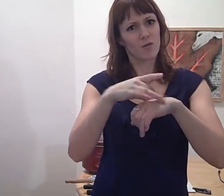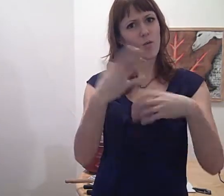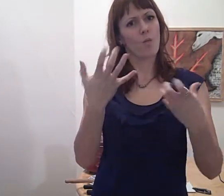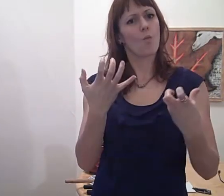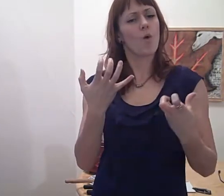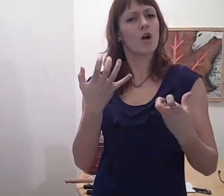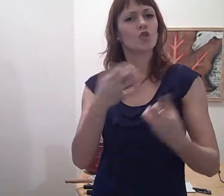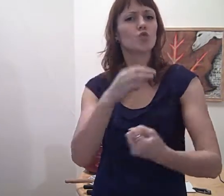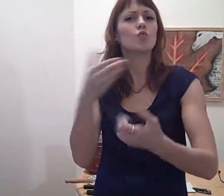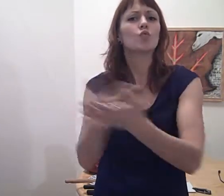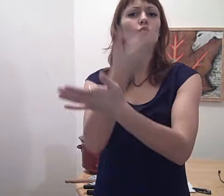spend most of our time.